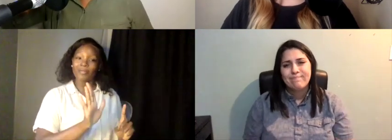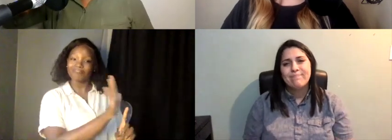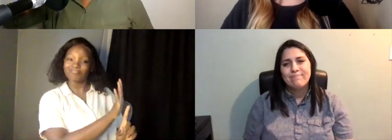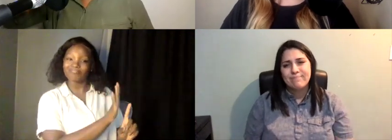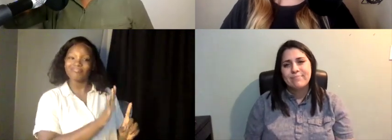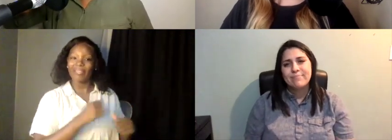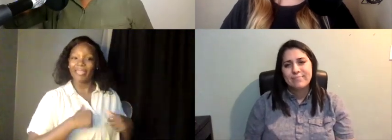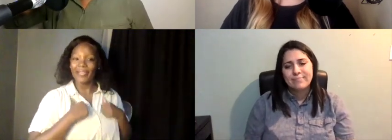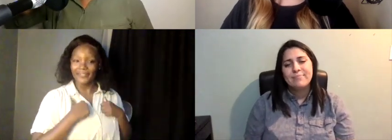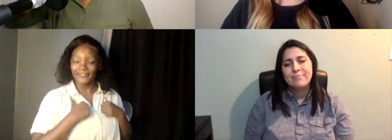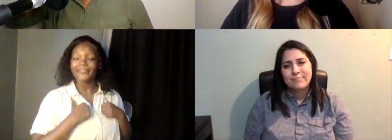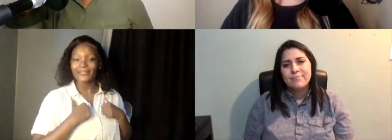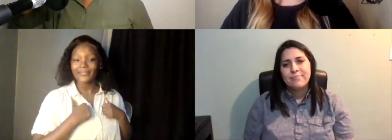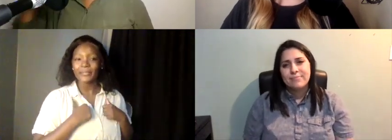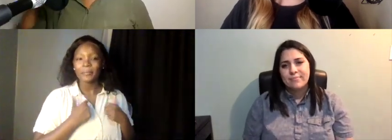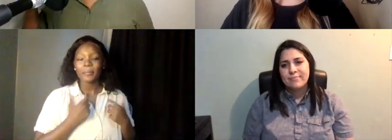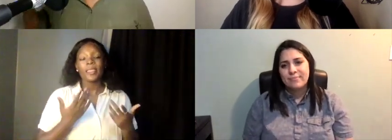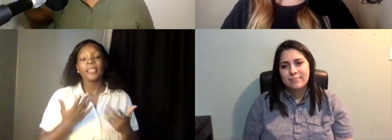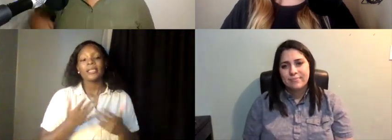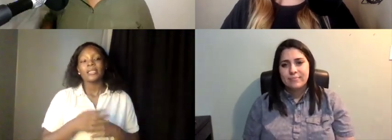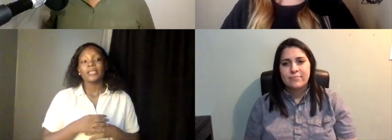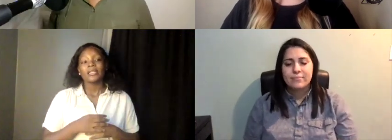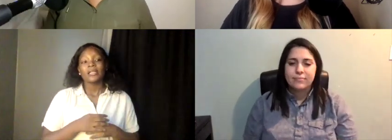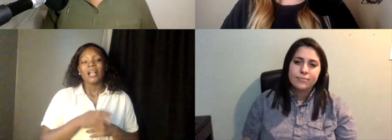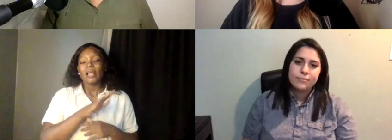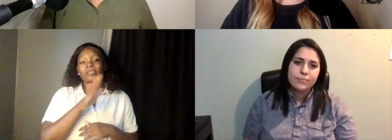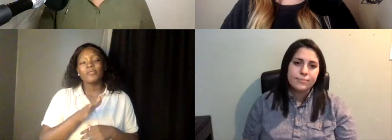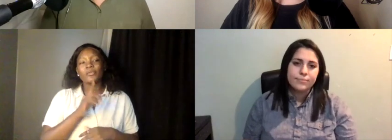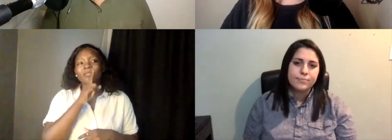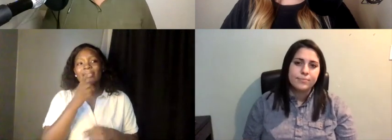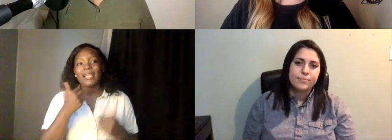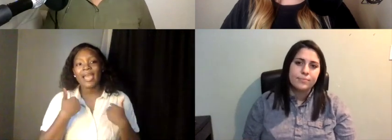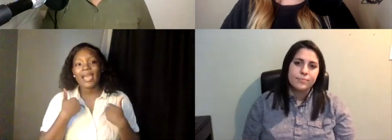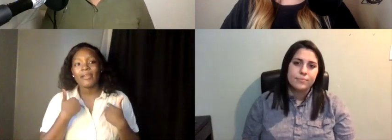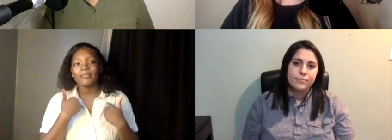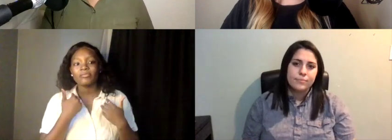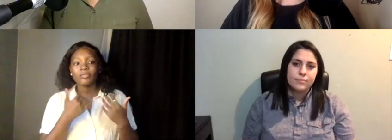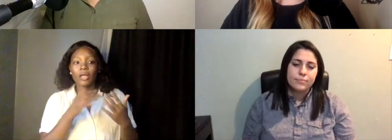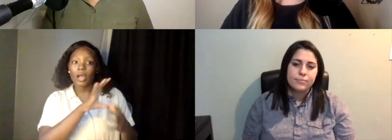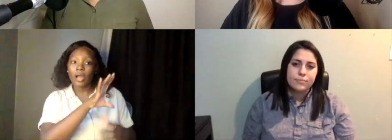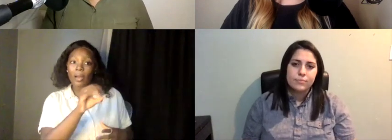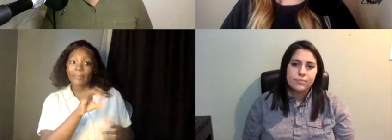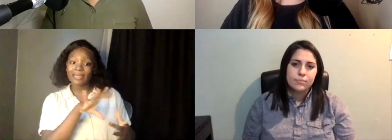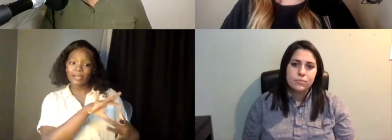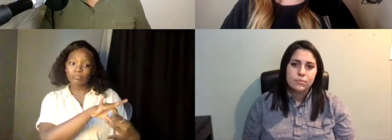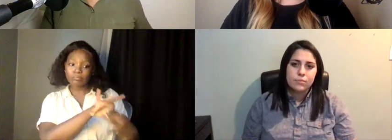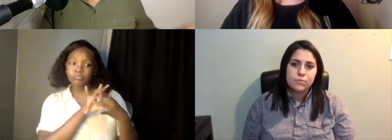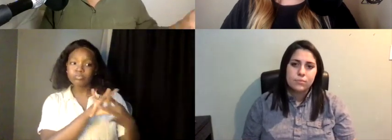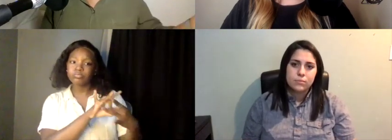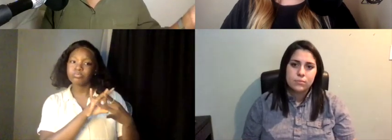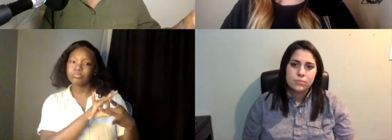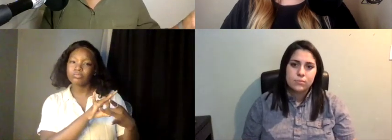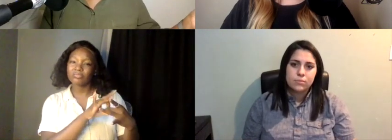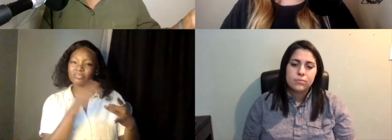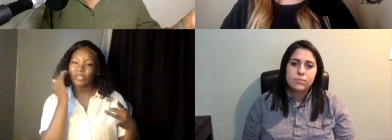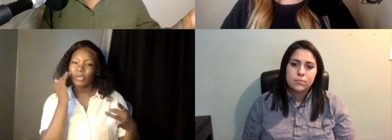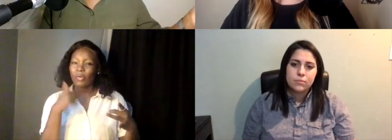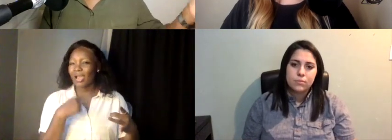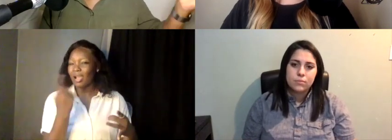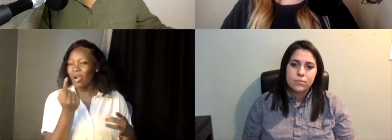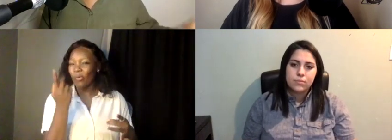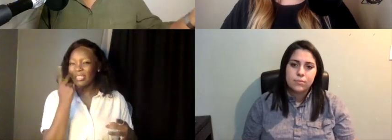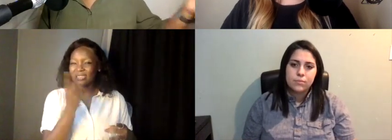just never had an attachment to, like, companies or entities that way. I feel like I've always seen them for exactly what they are.